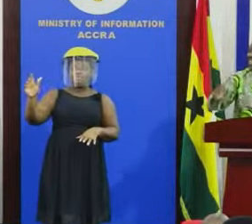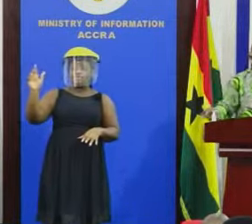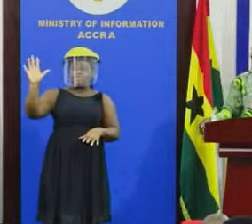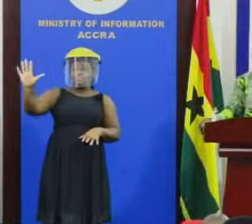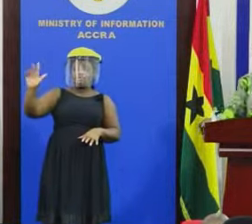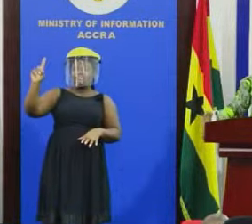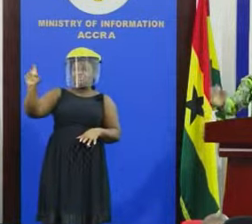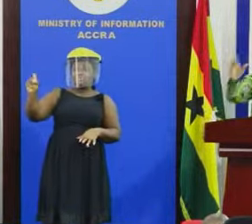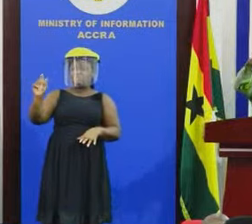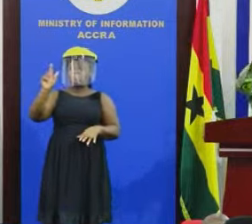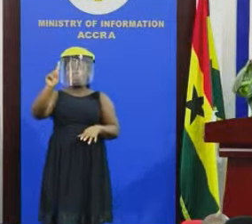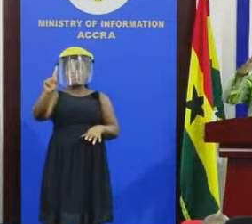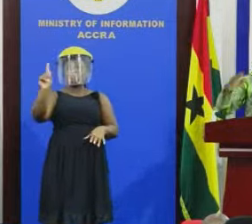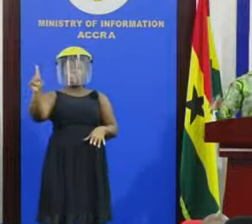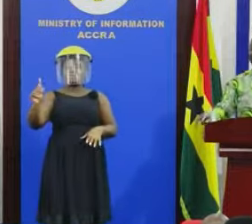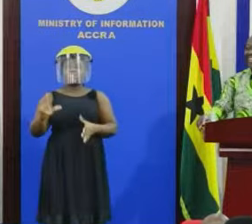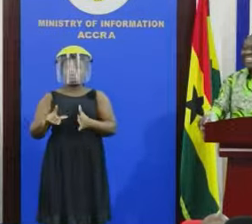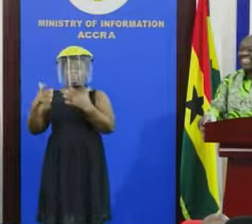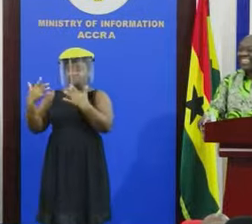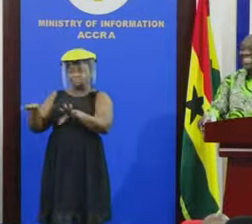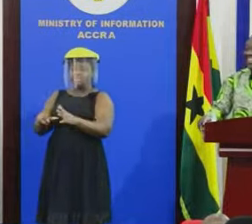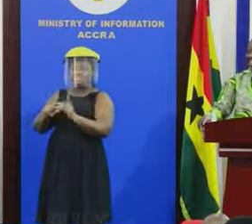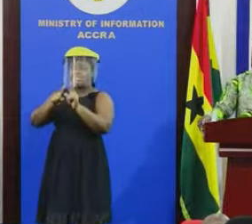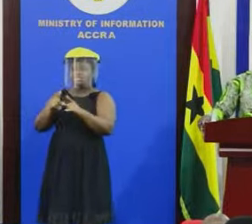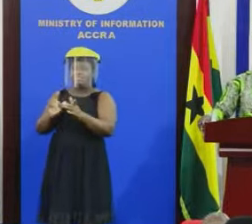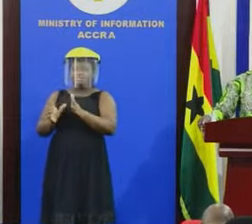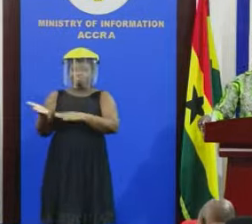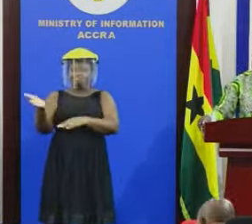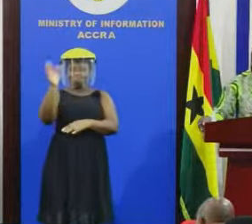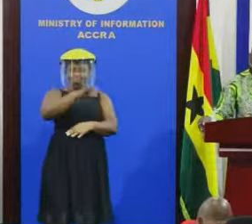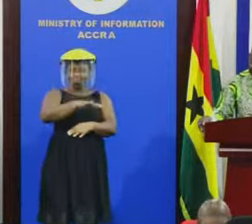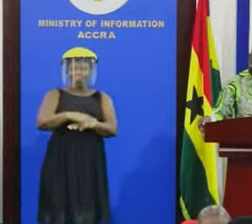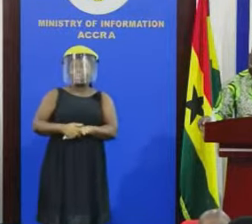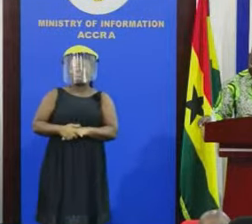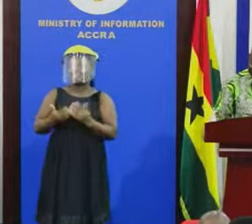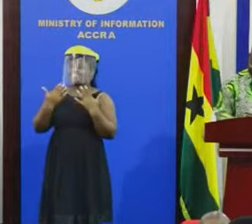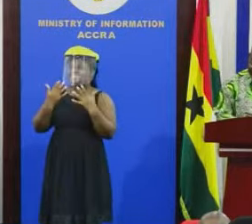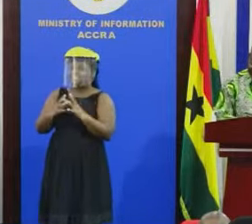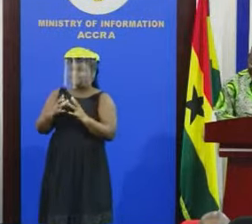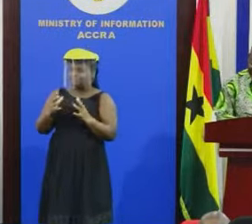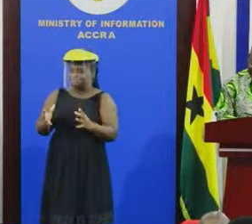1, and then we'll come this way. Yes. Thank you very much